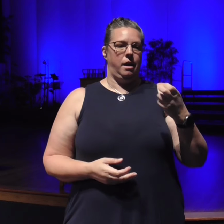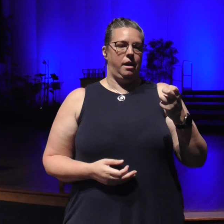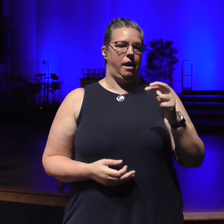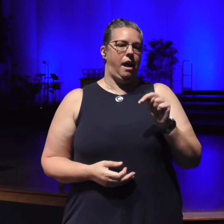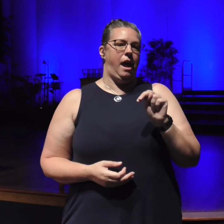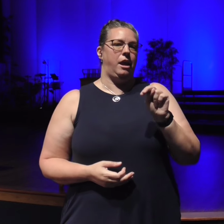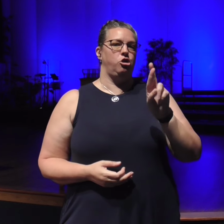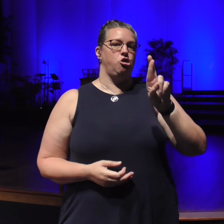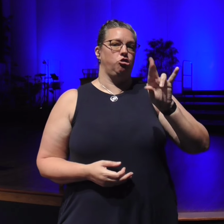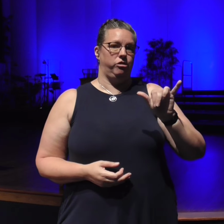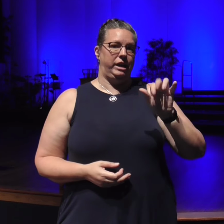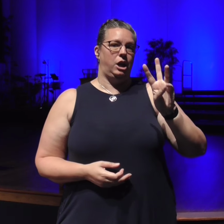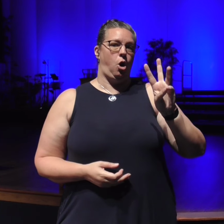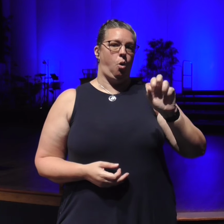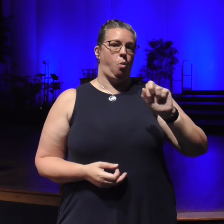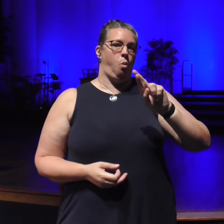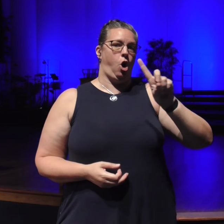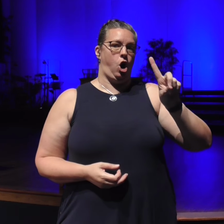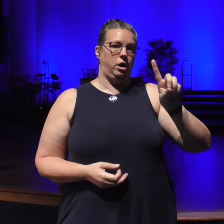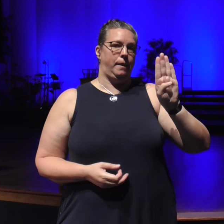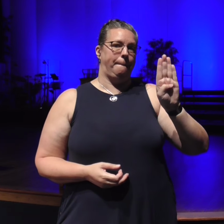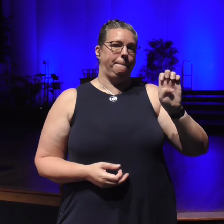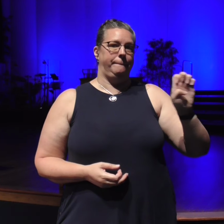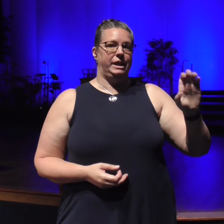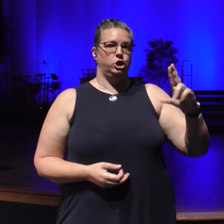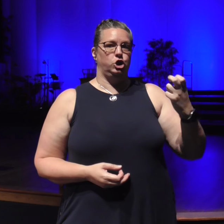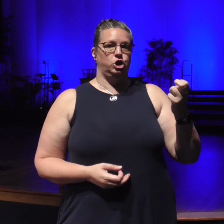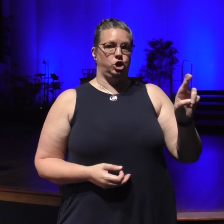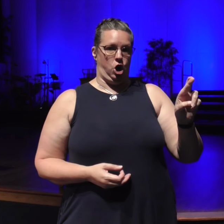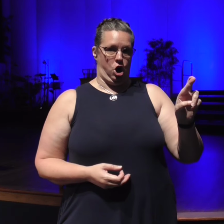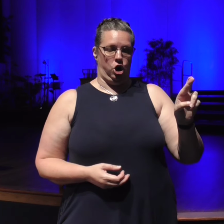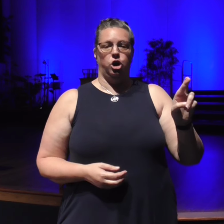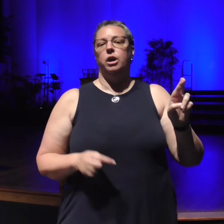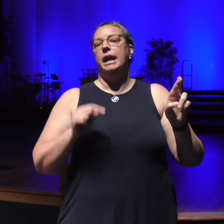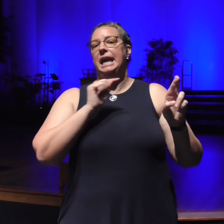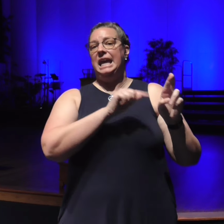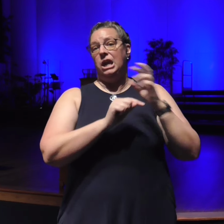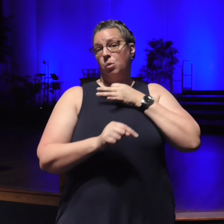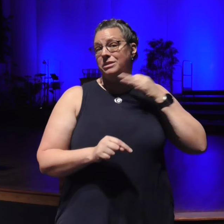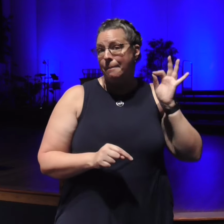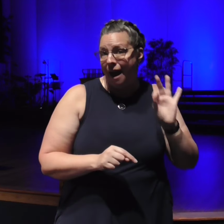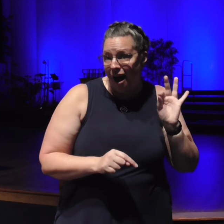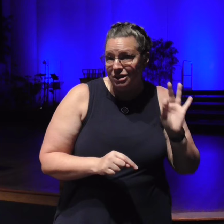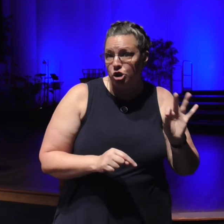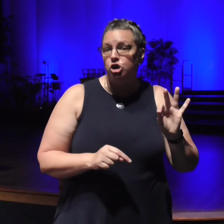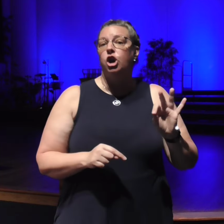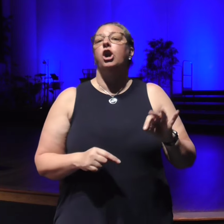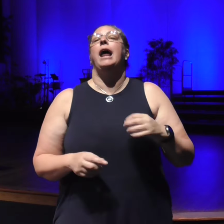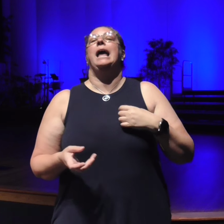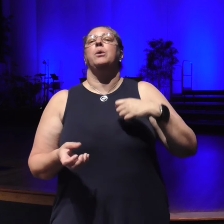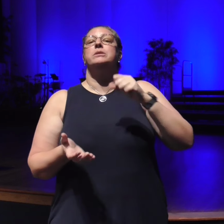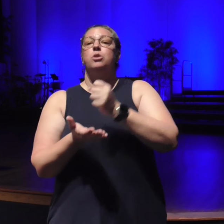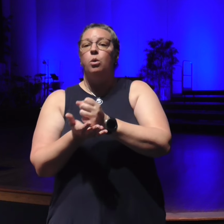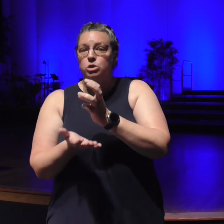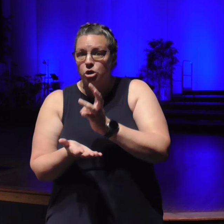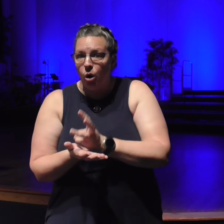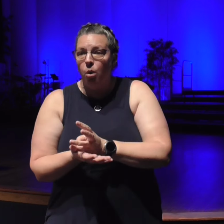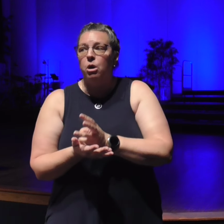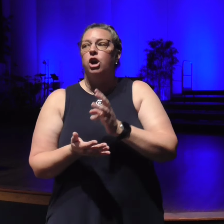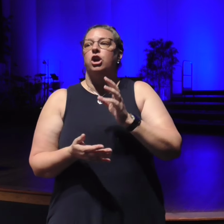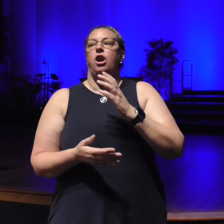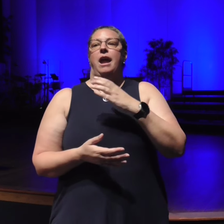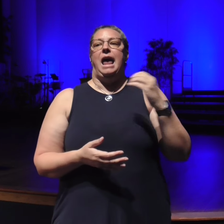was a congregational clergy. He was a social reformer, and he was a contemporary of Emerson, and he